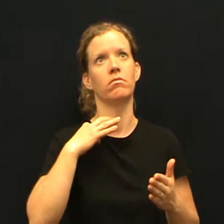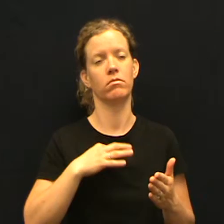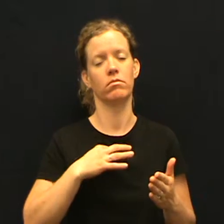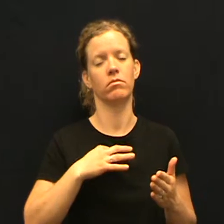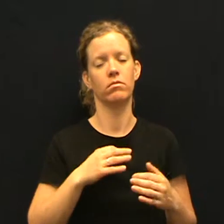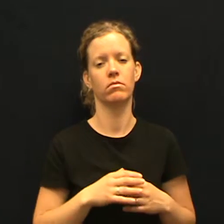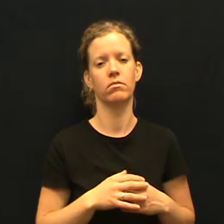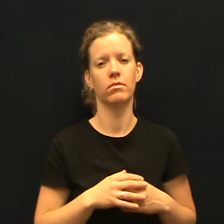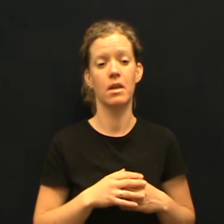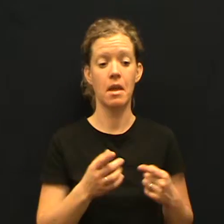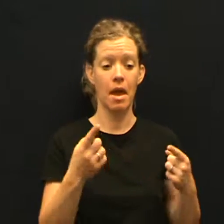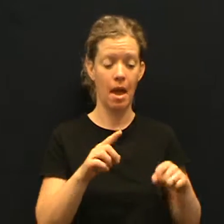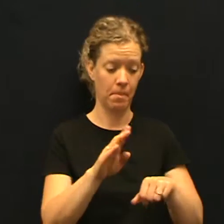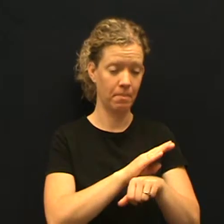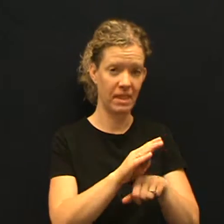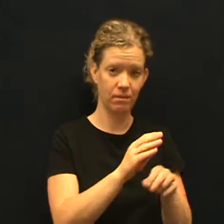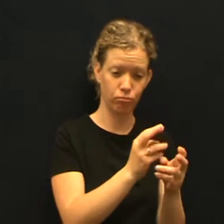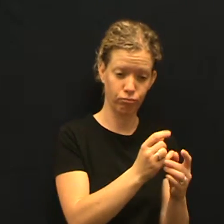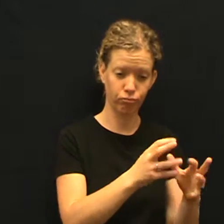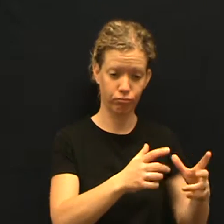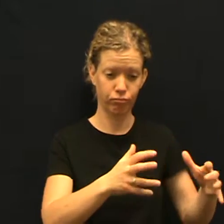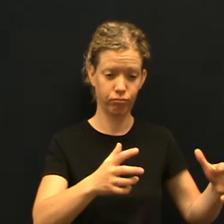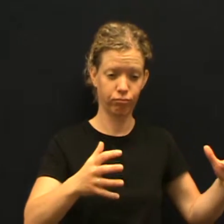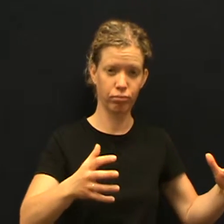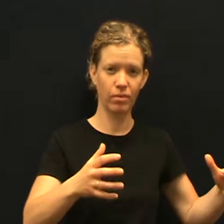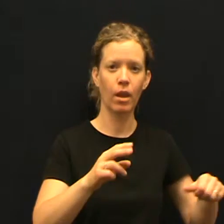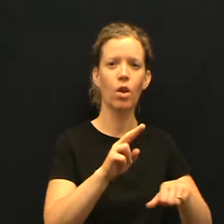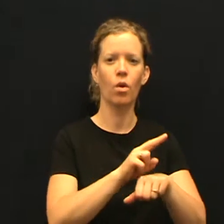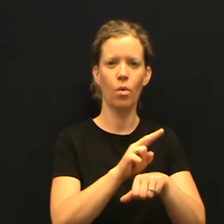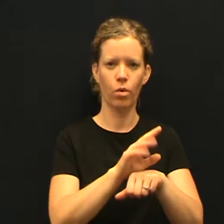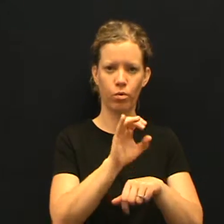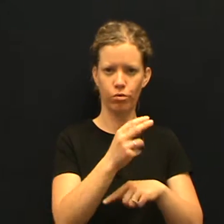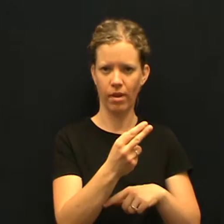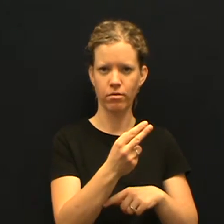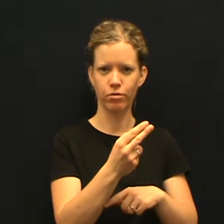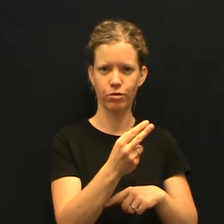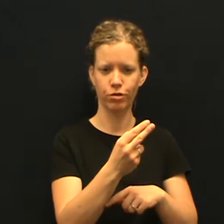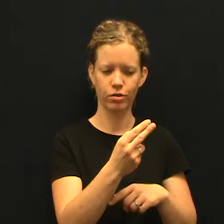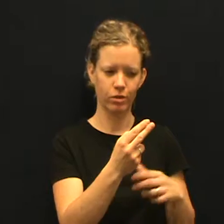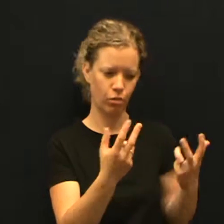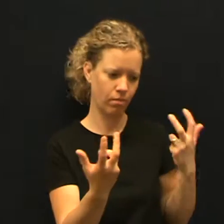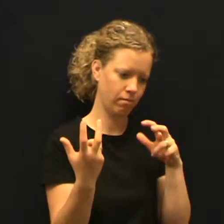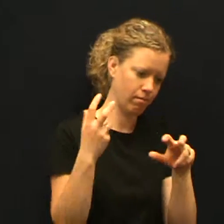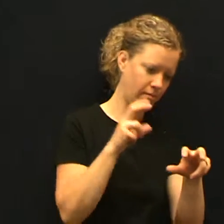we're growing, we're going to be using cash to reinvest in our company in assets.